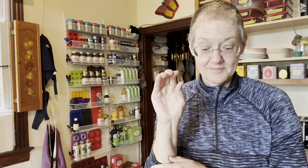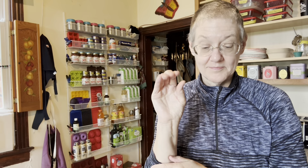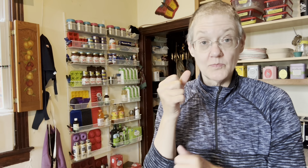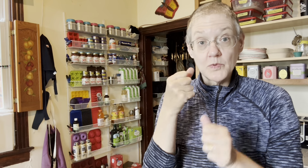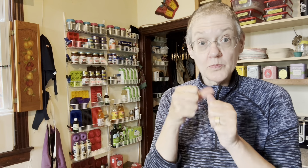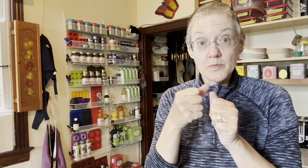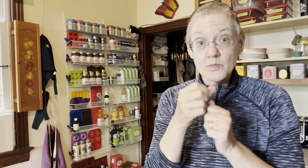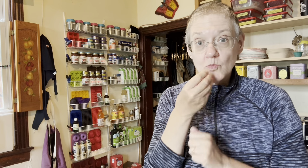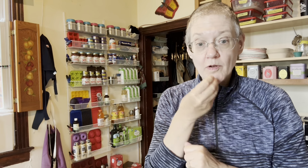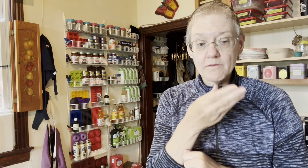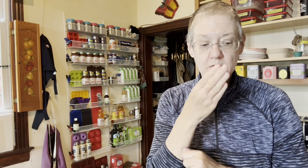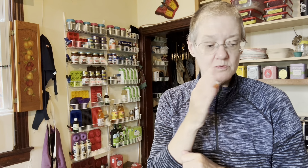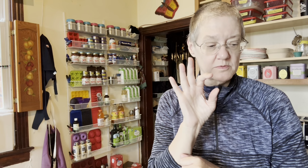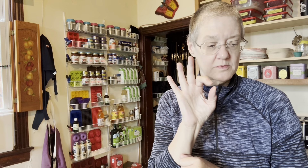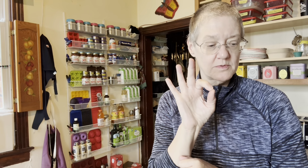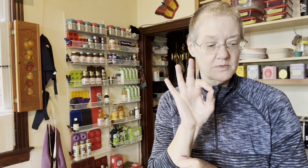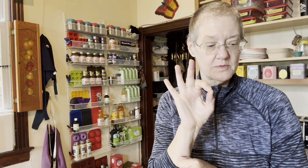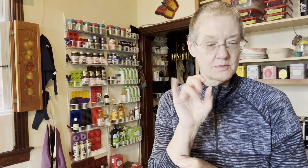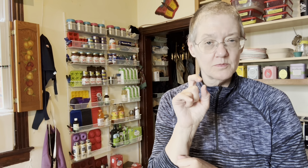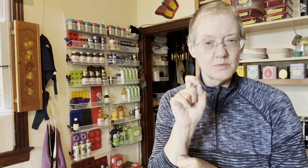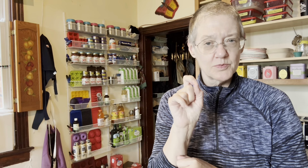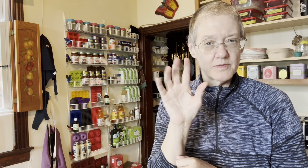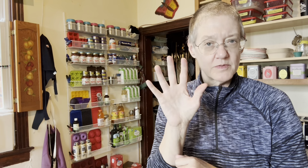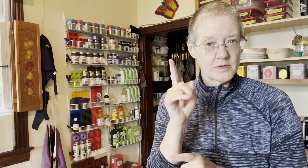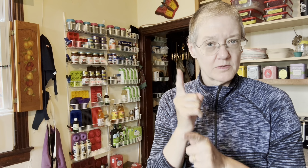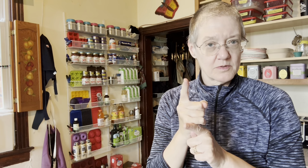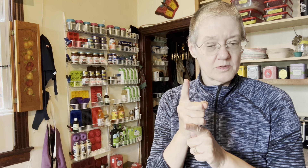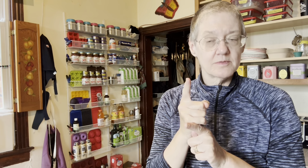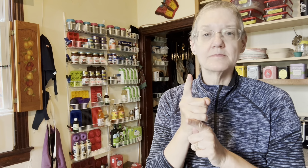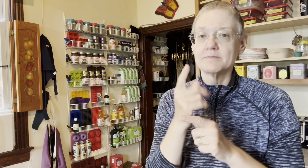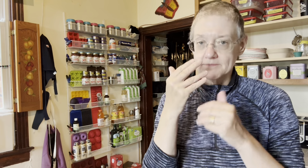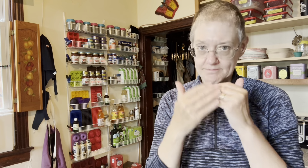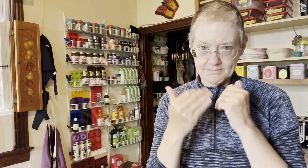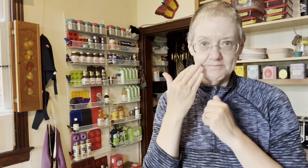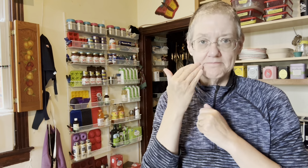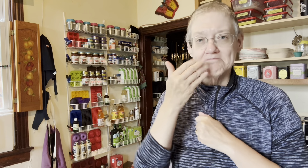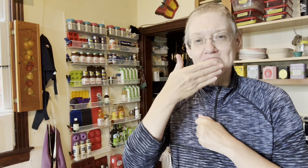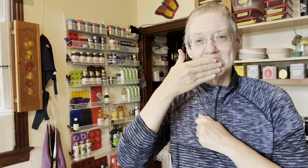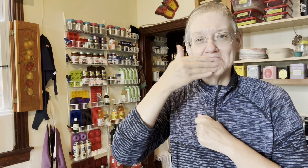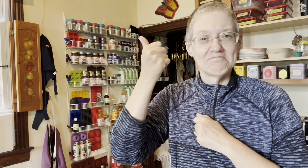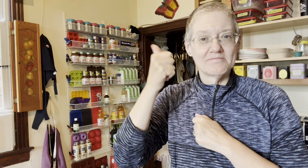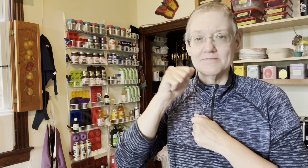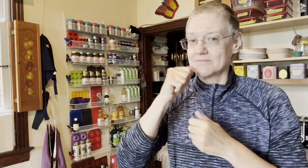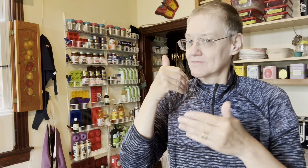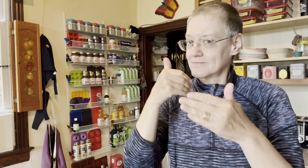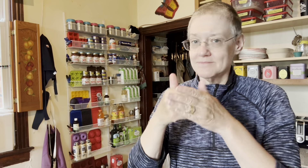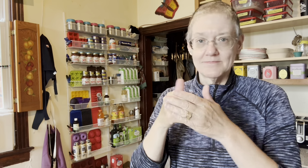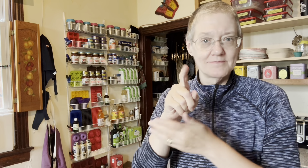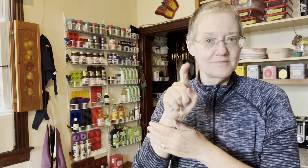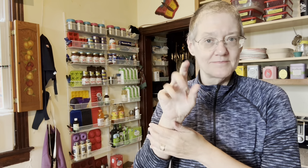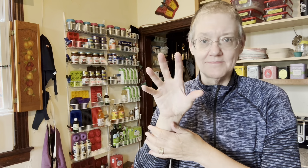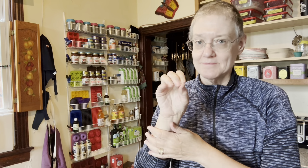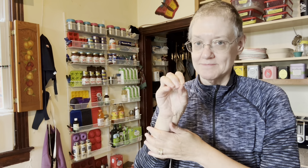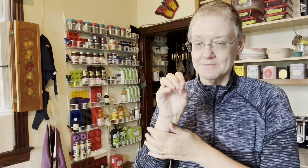is going to be 13.5 grams of net carbs. Breakfast was 9.5, and his blood sugar is better. It's not